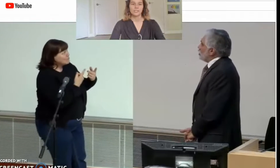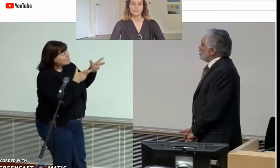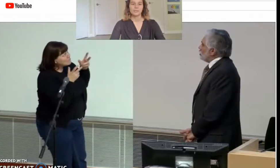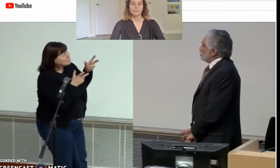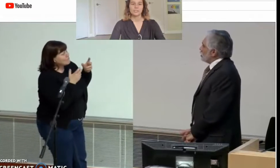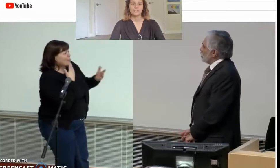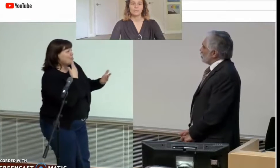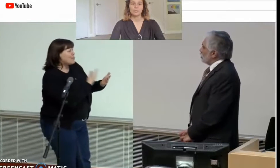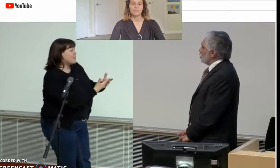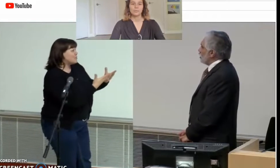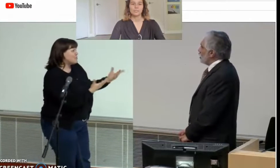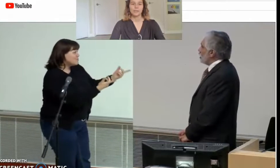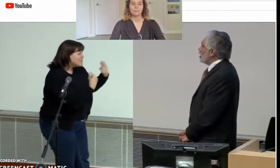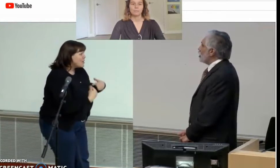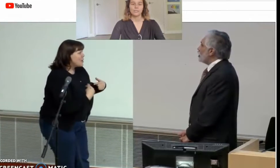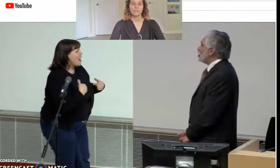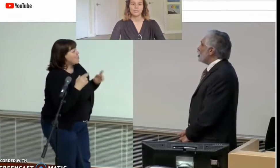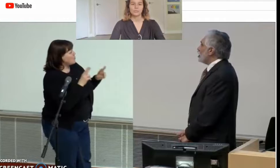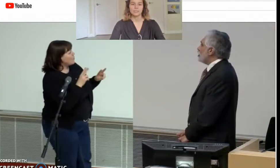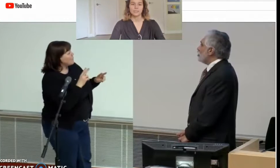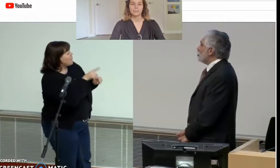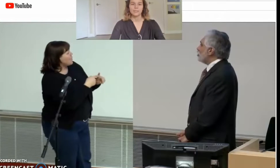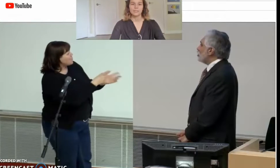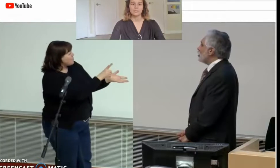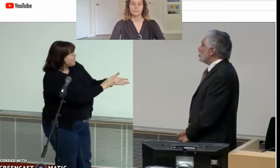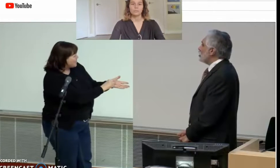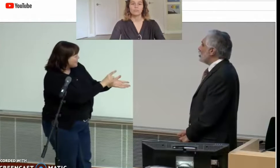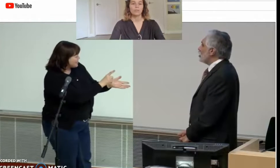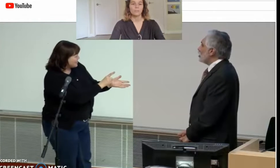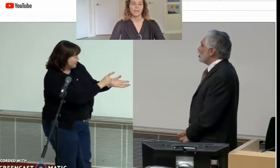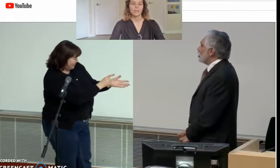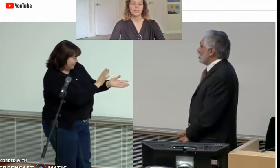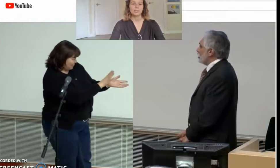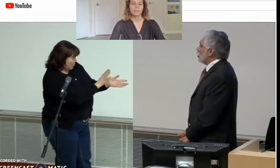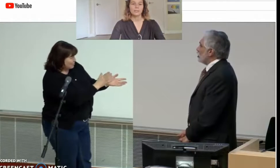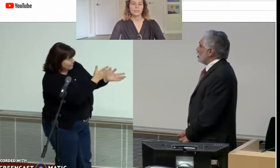Gosh, you shared so many points that I really enjoyed learning about. Thank you so much for coming.